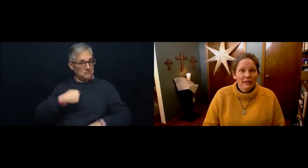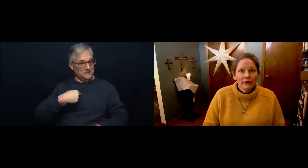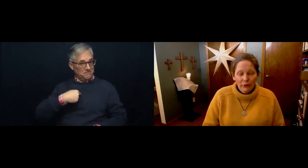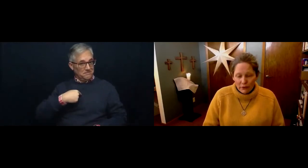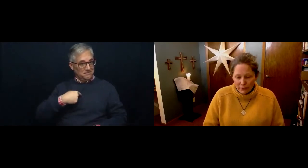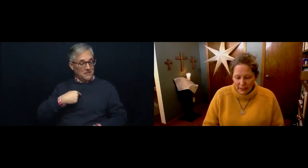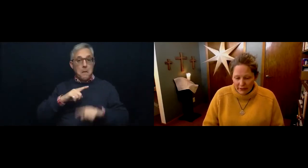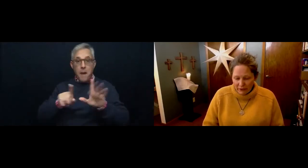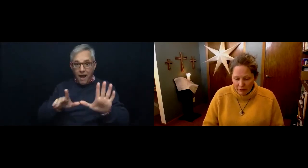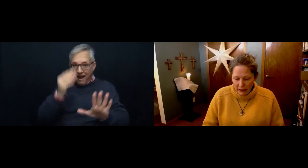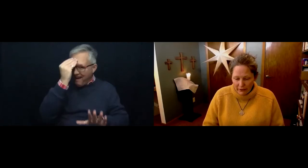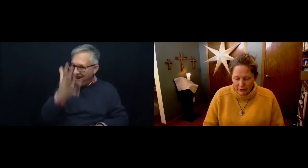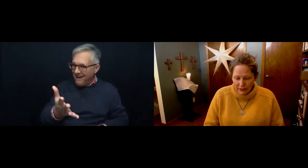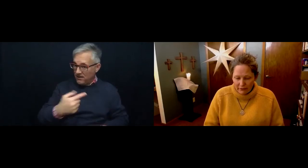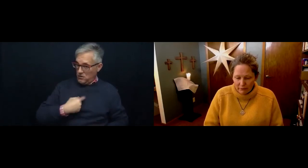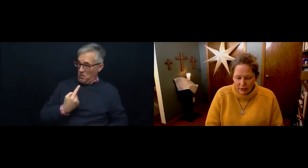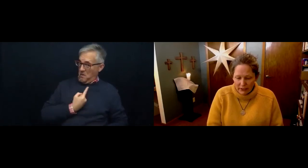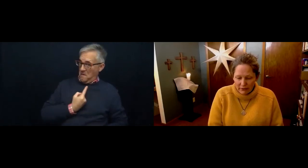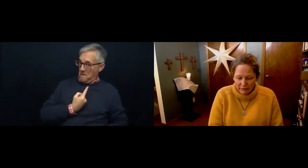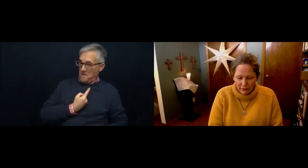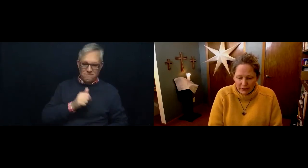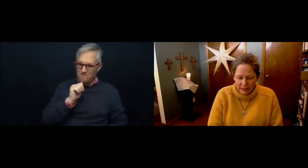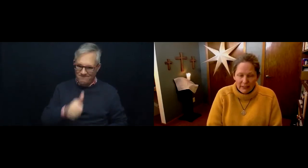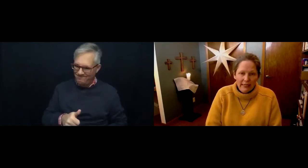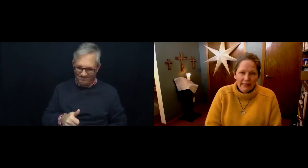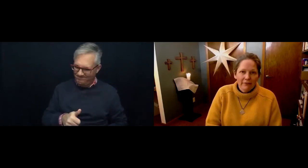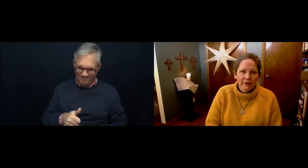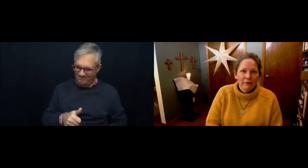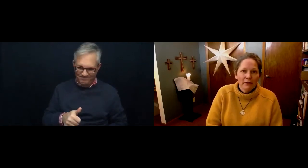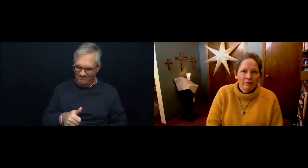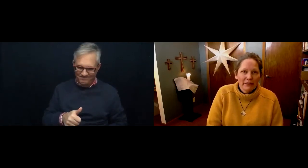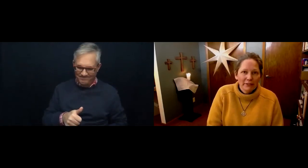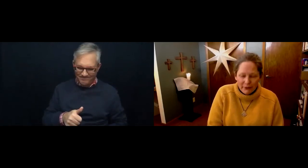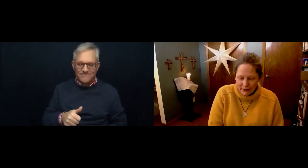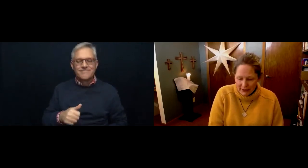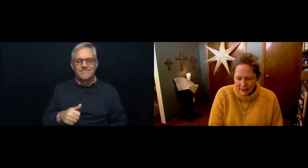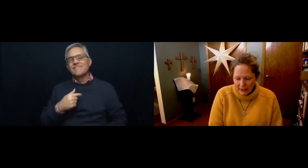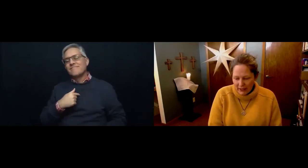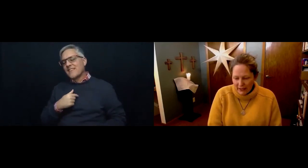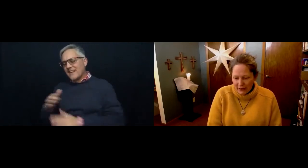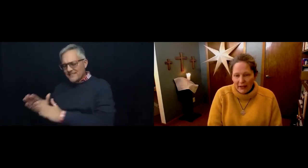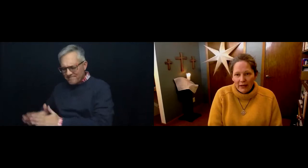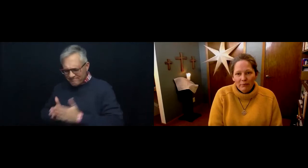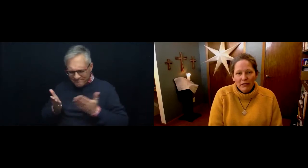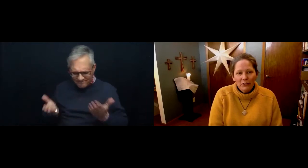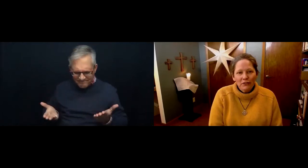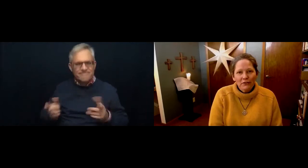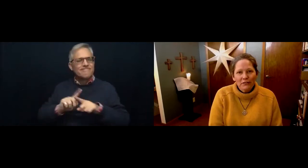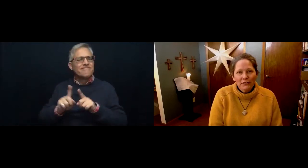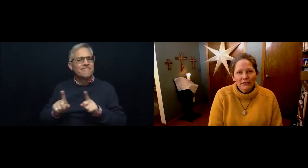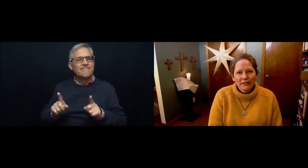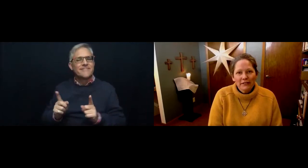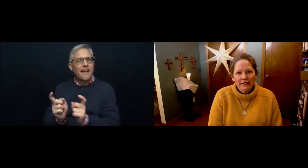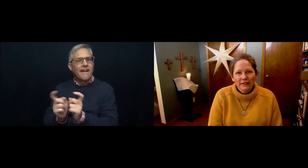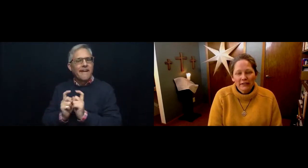As I looked through my different binders and books and folders and things, I found mementos and